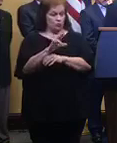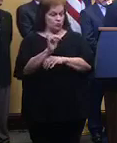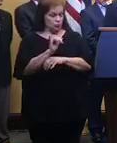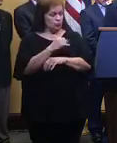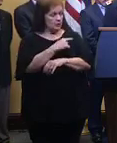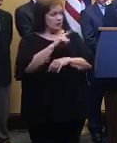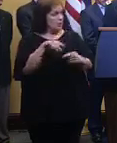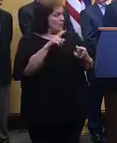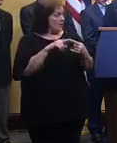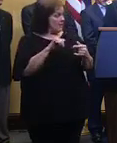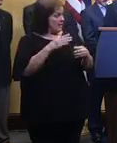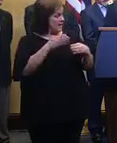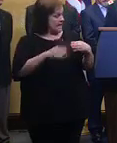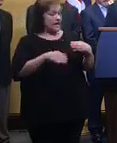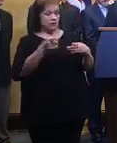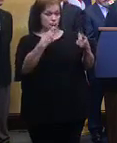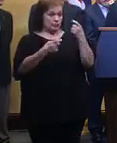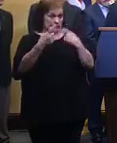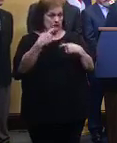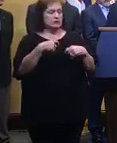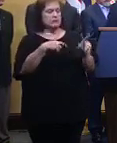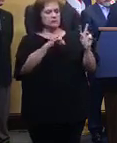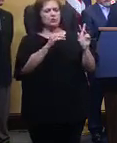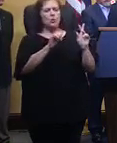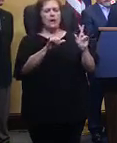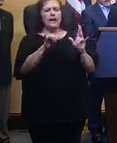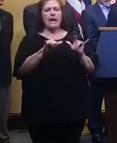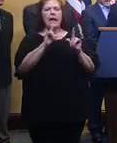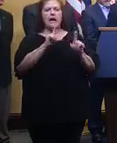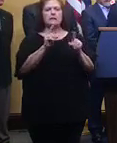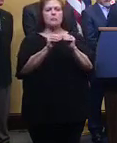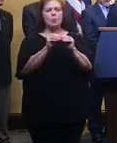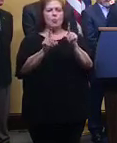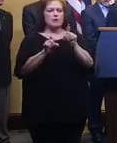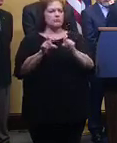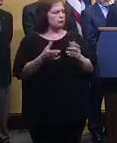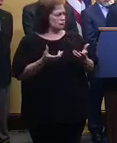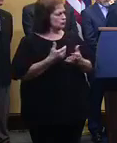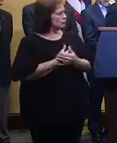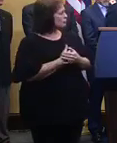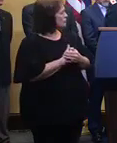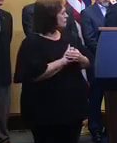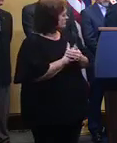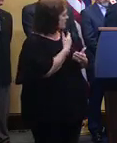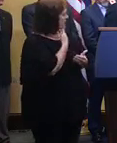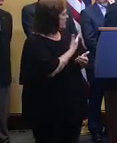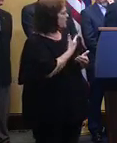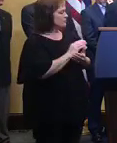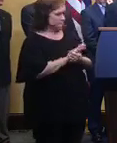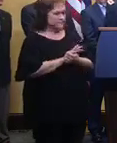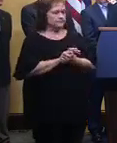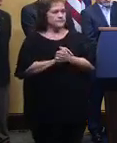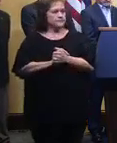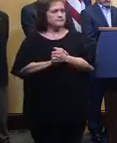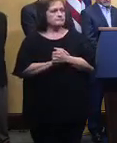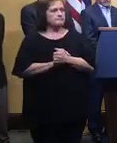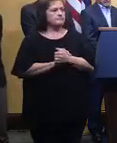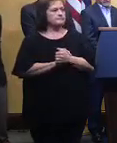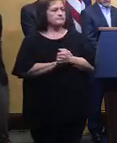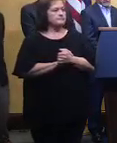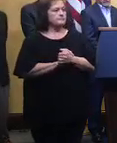this comes to an end and we open up for questions, we will be able to answer any more detailed questions you might have. So thank you very much. No, thank you, Colonel.